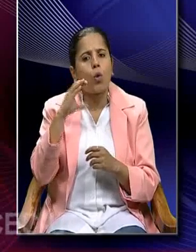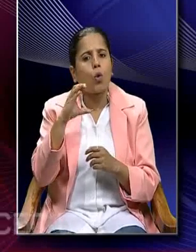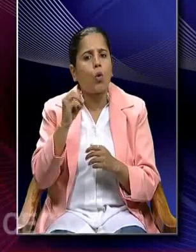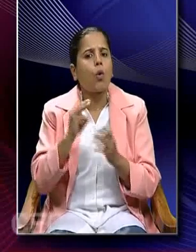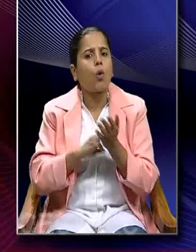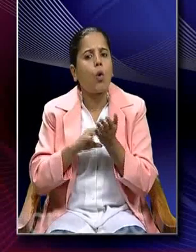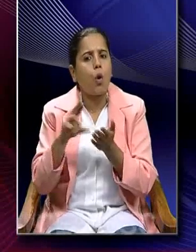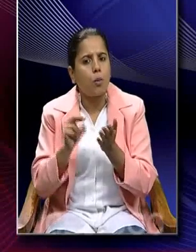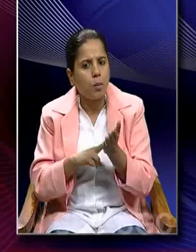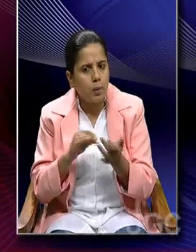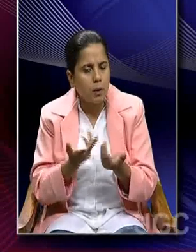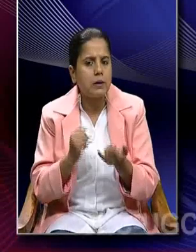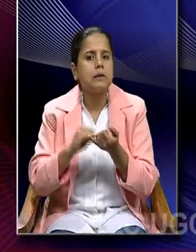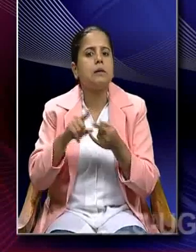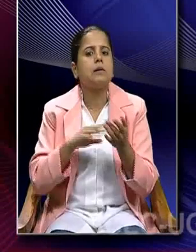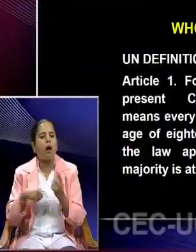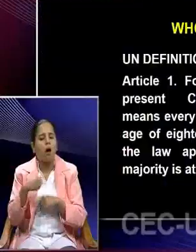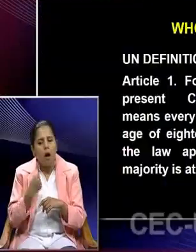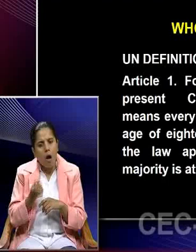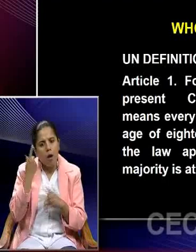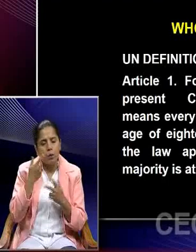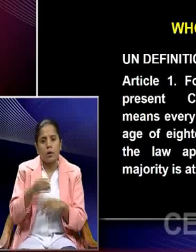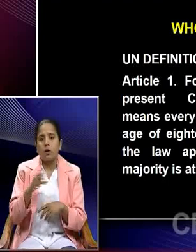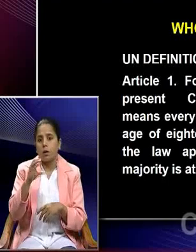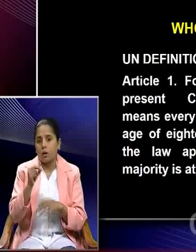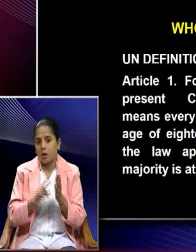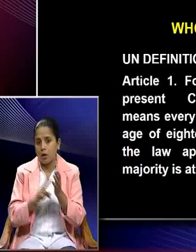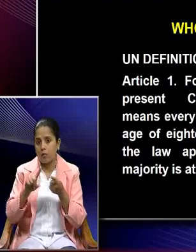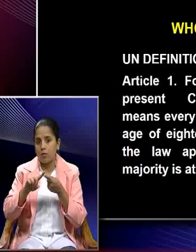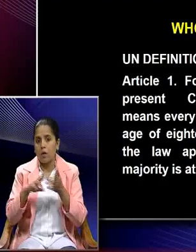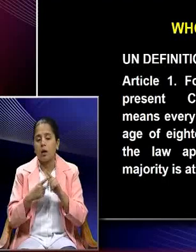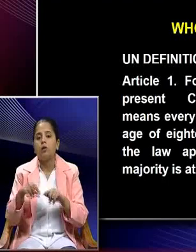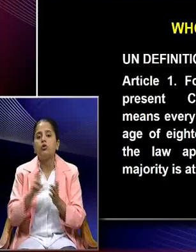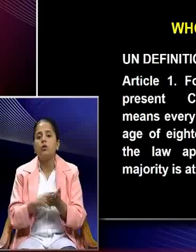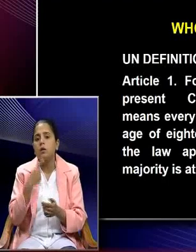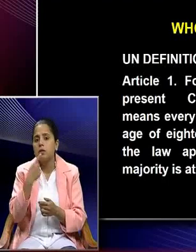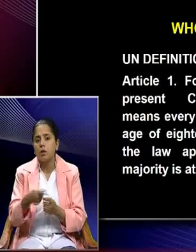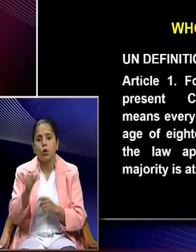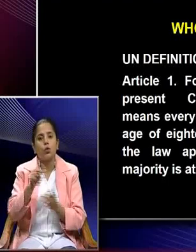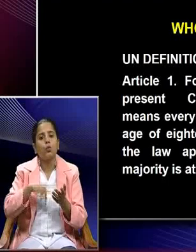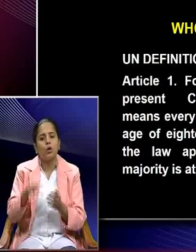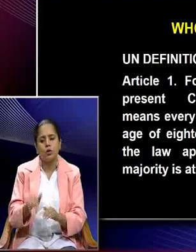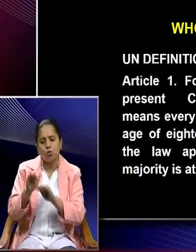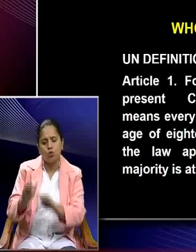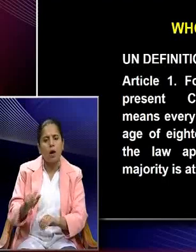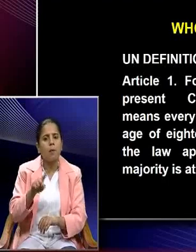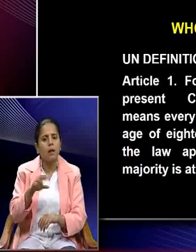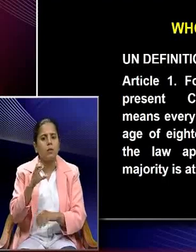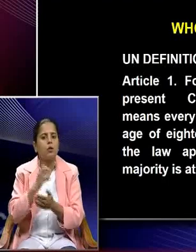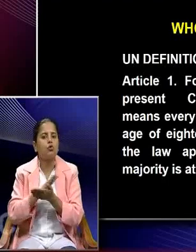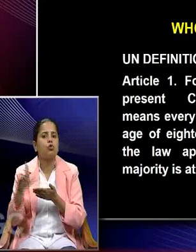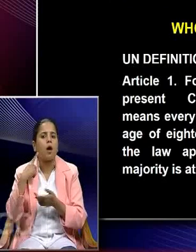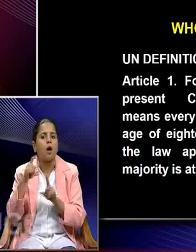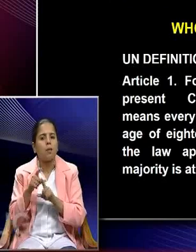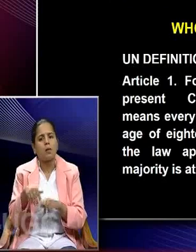lay understanding. The convention says of the UN that a child means every human